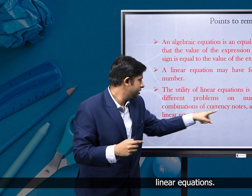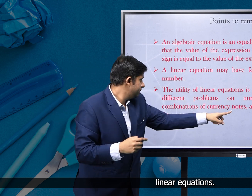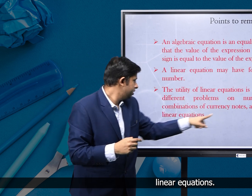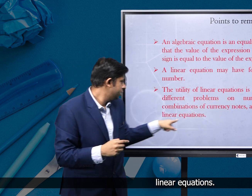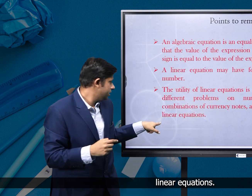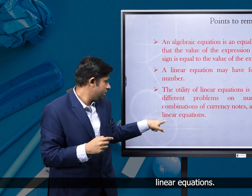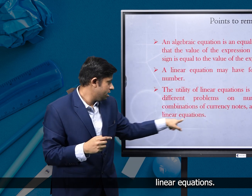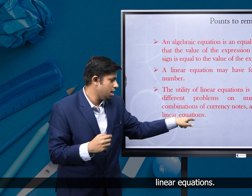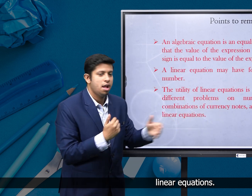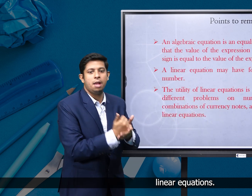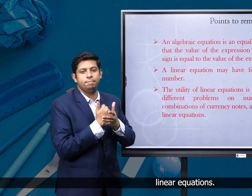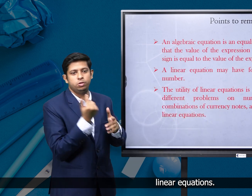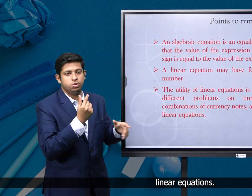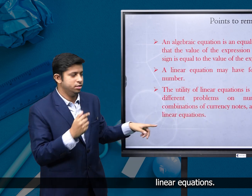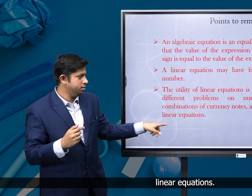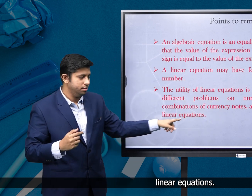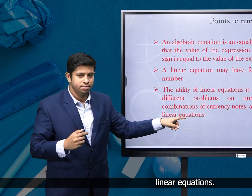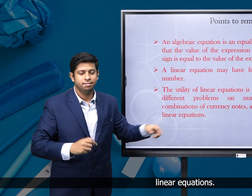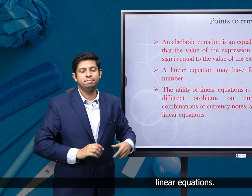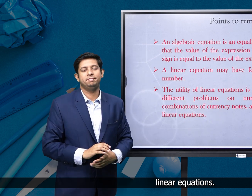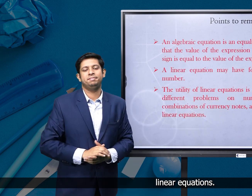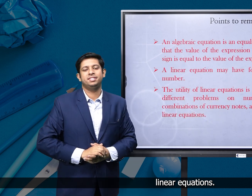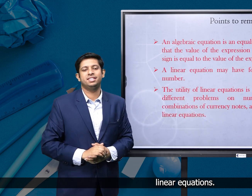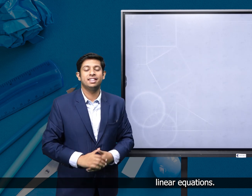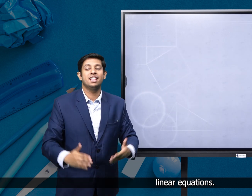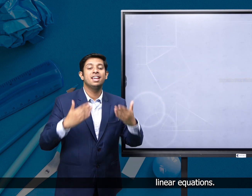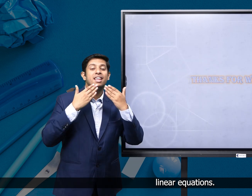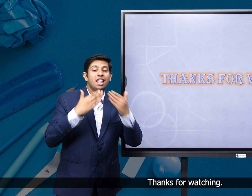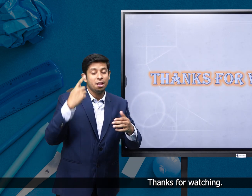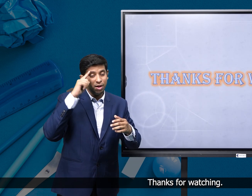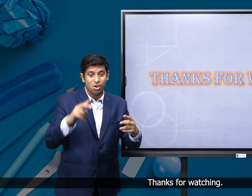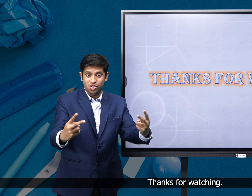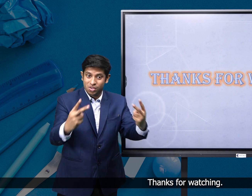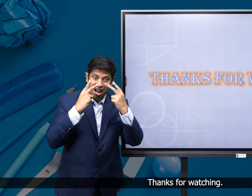Thanks for watching.